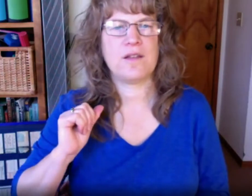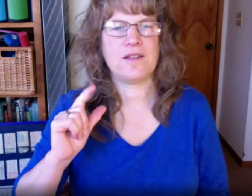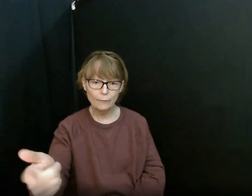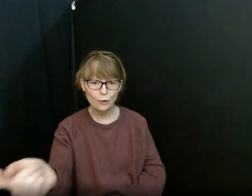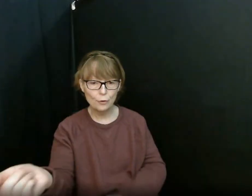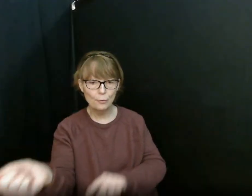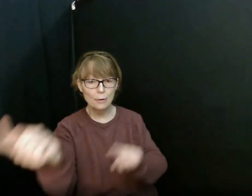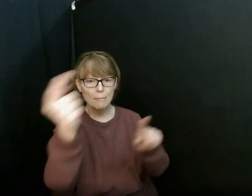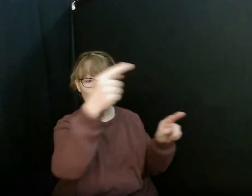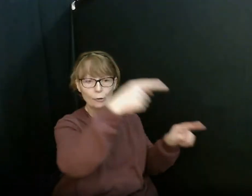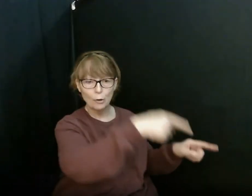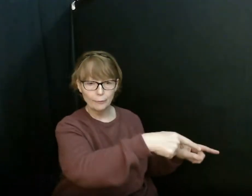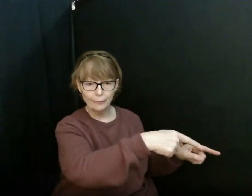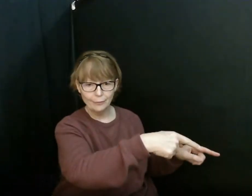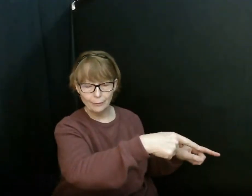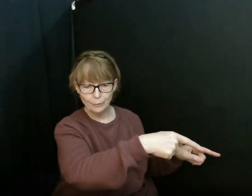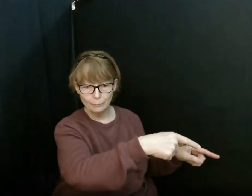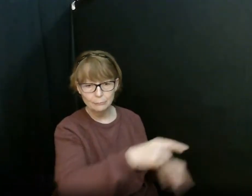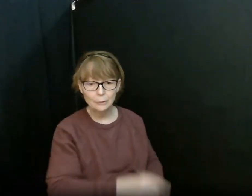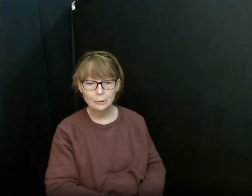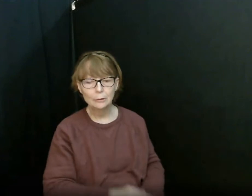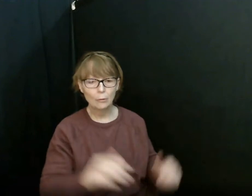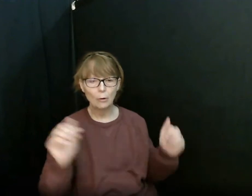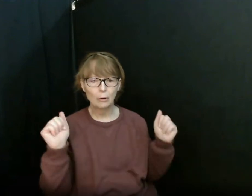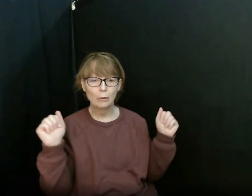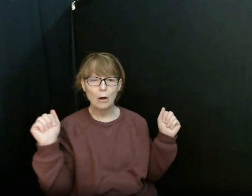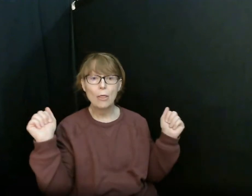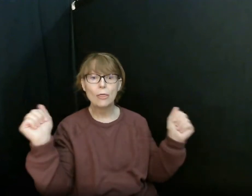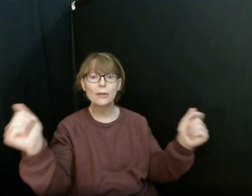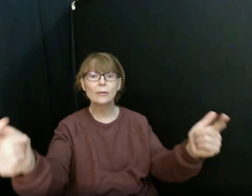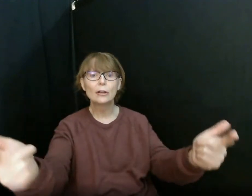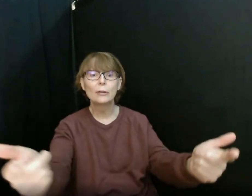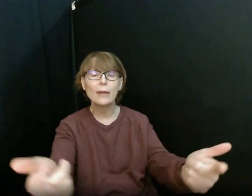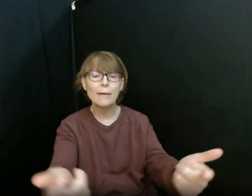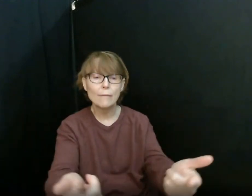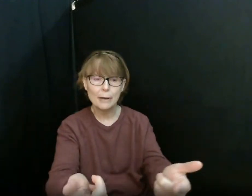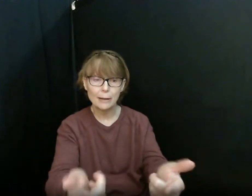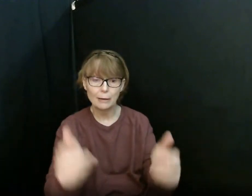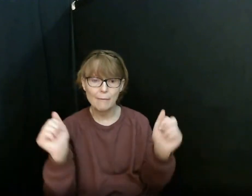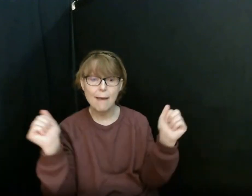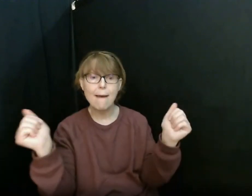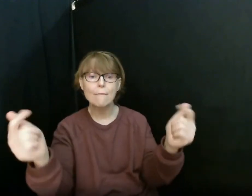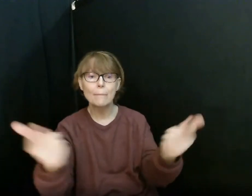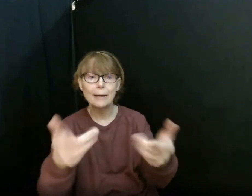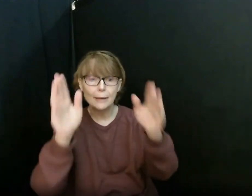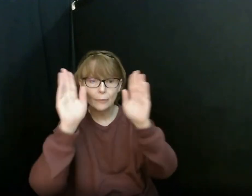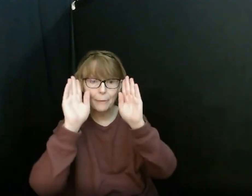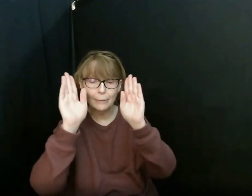of you go over to the side of the room, or this includes everybody. Everybody needs to pay attention.